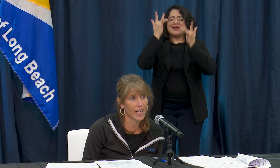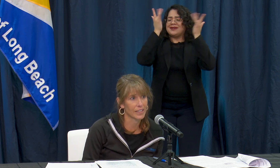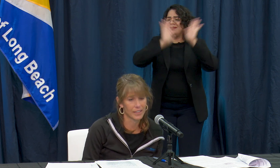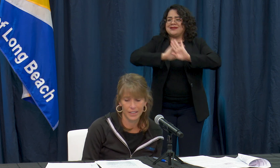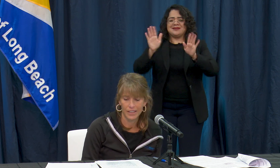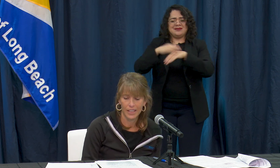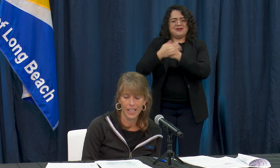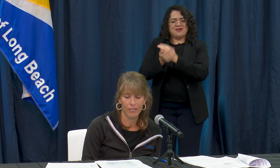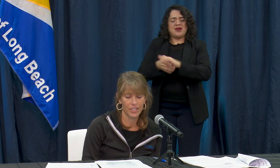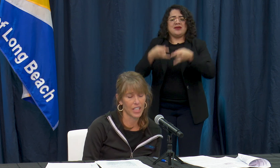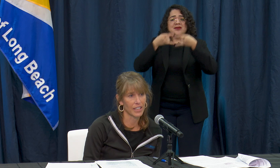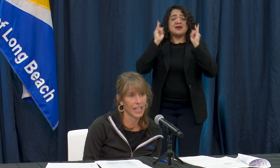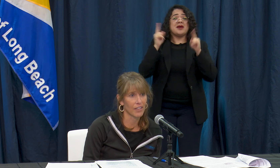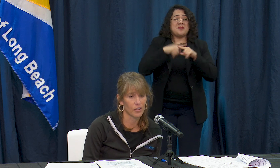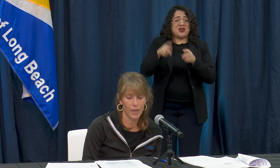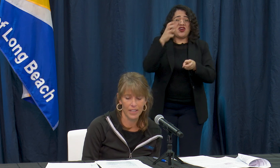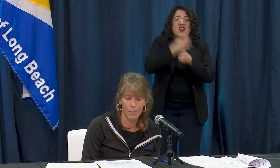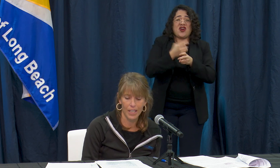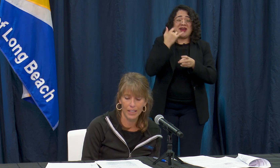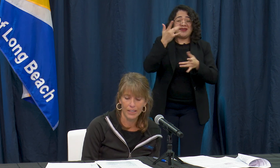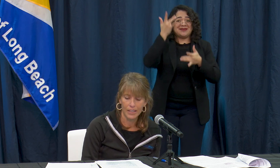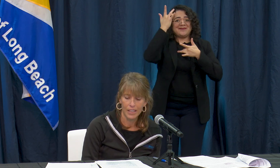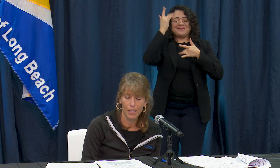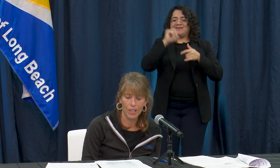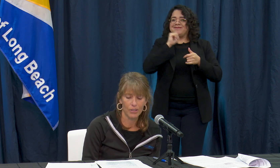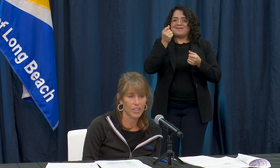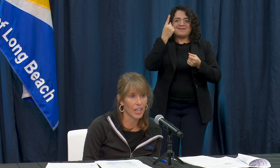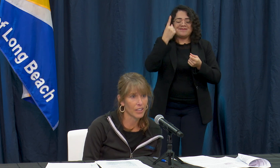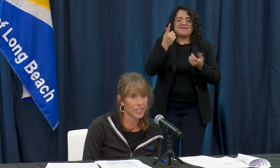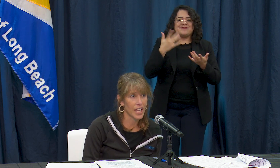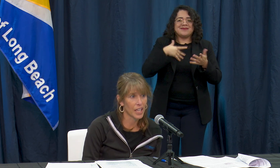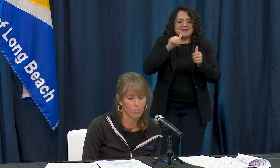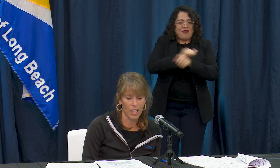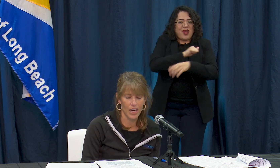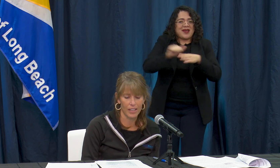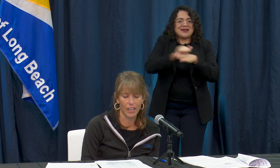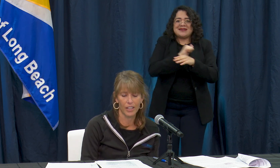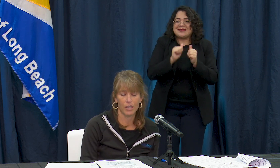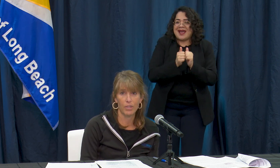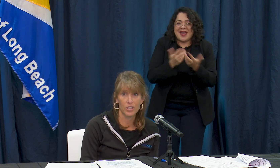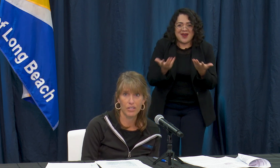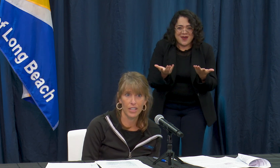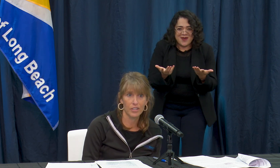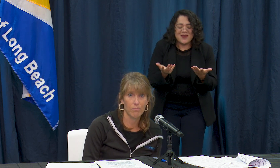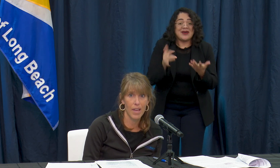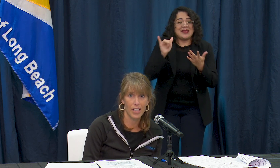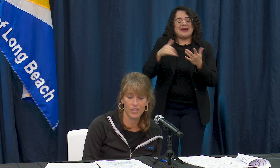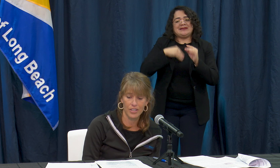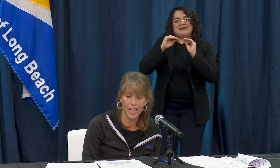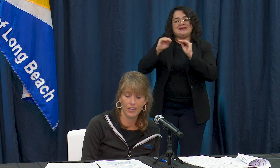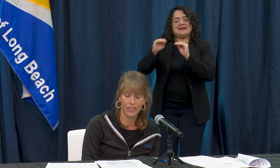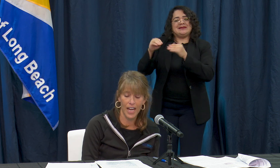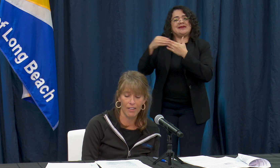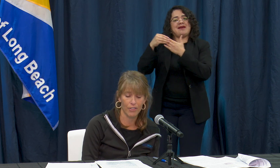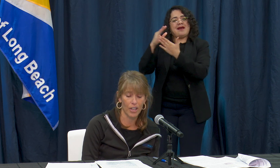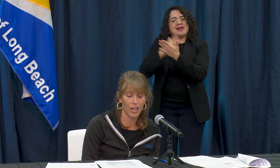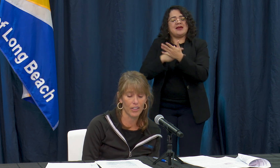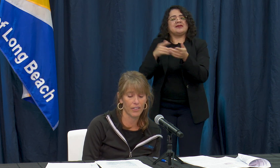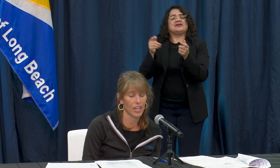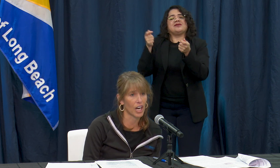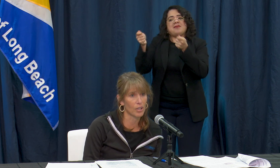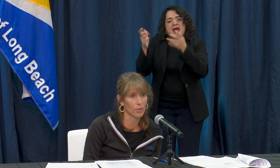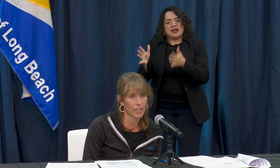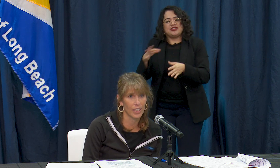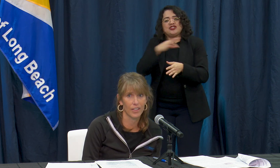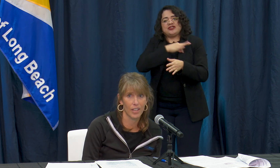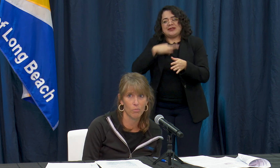front lines of staring down this pandemic. I want to acknowledge and applaud all the administrators, managers, and staff for all